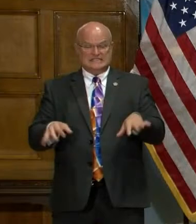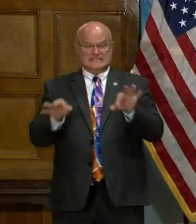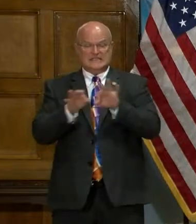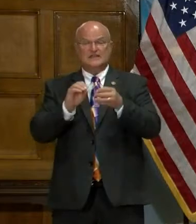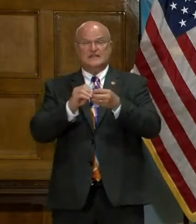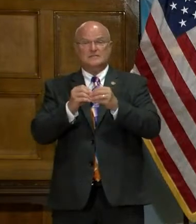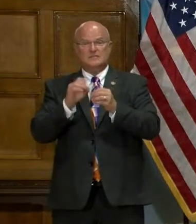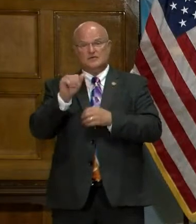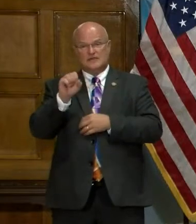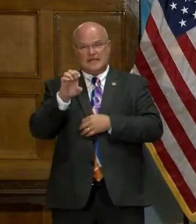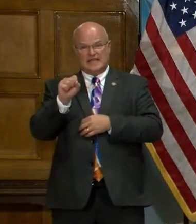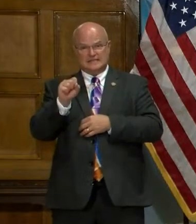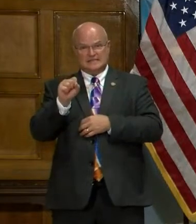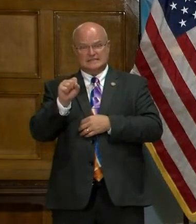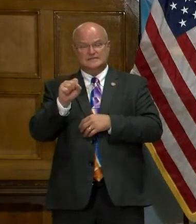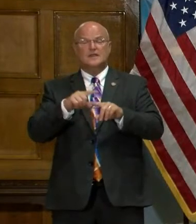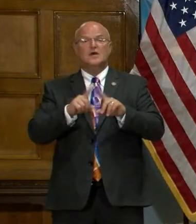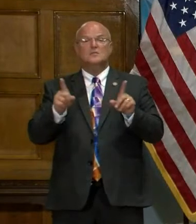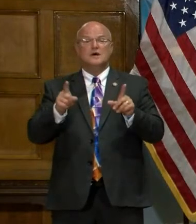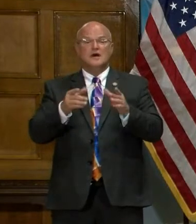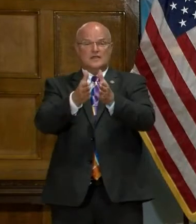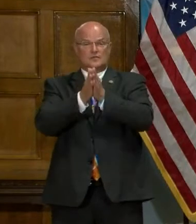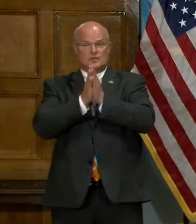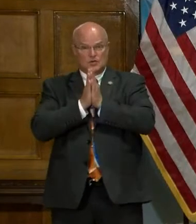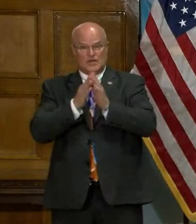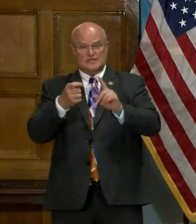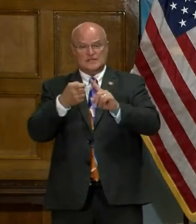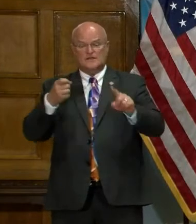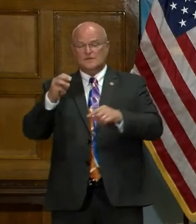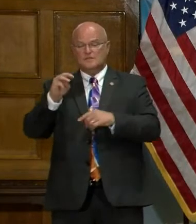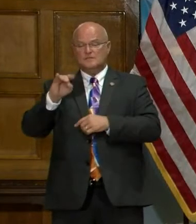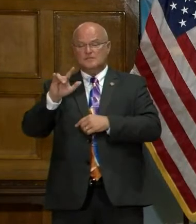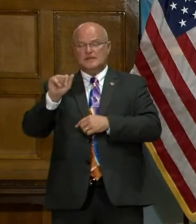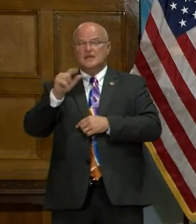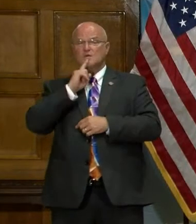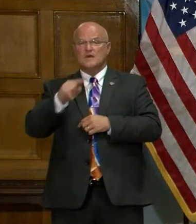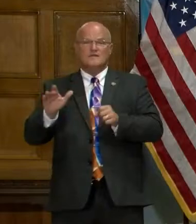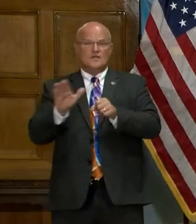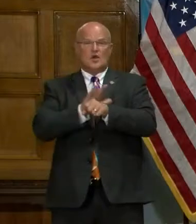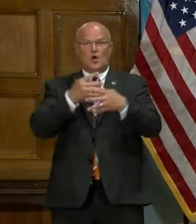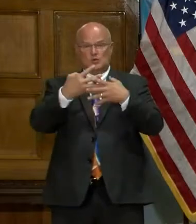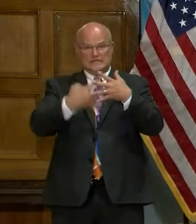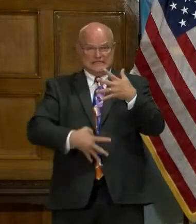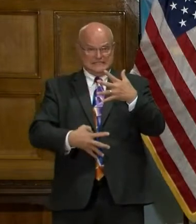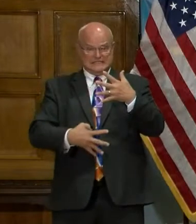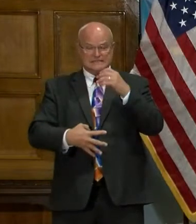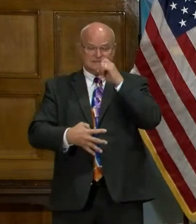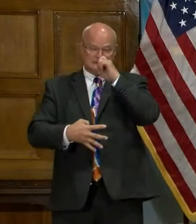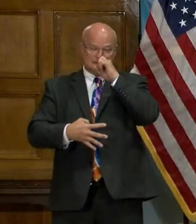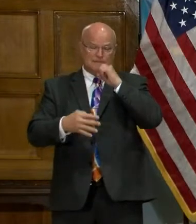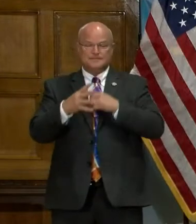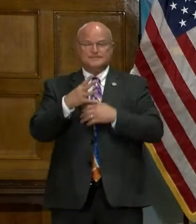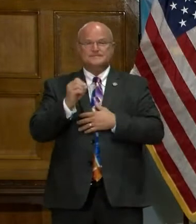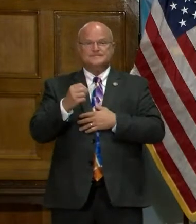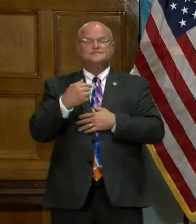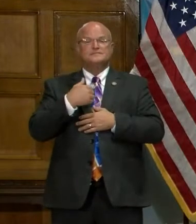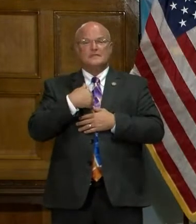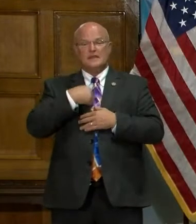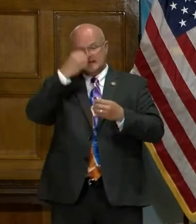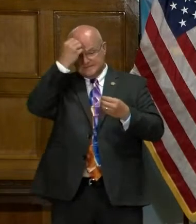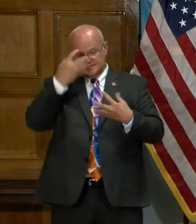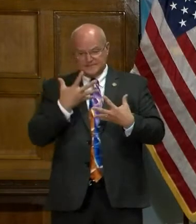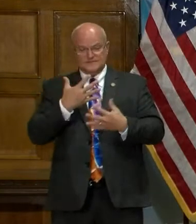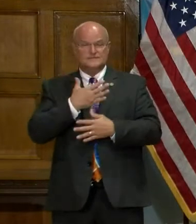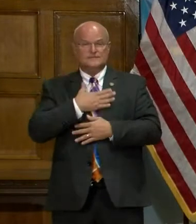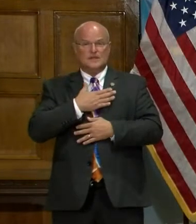significant number of cases, but the request from the media was really for the entire list, and I was informed